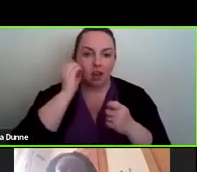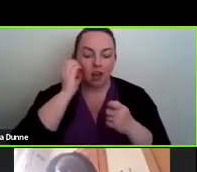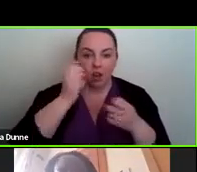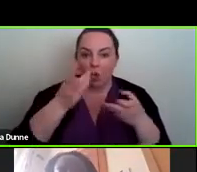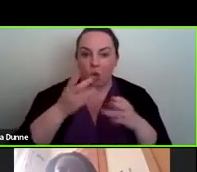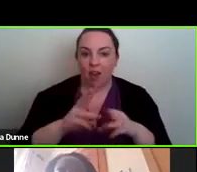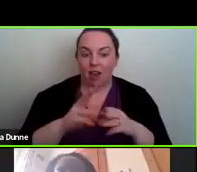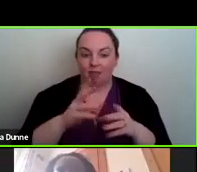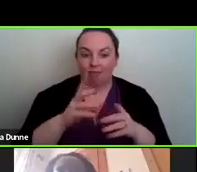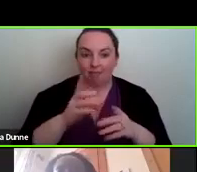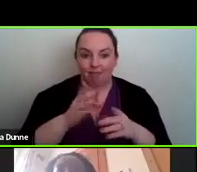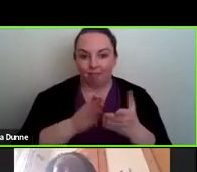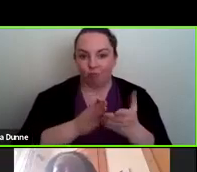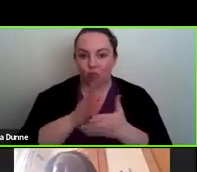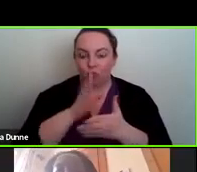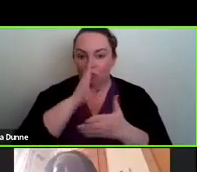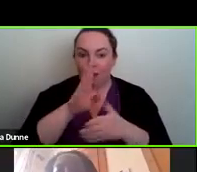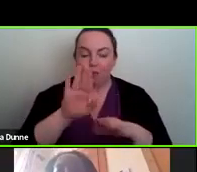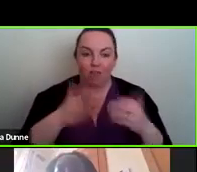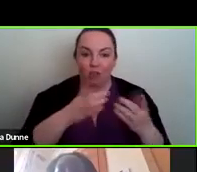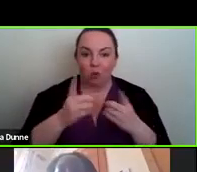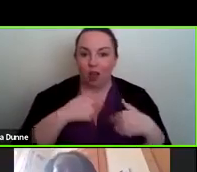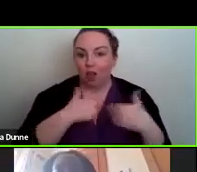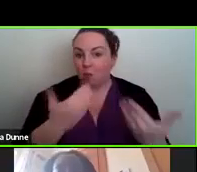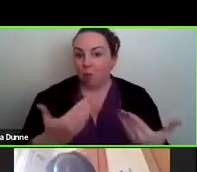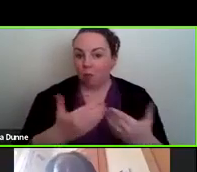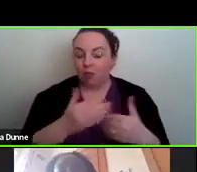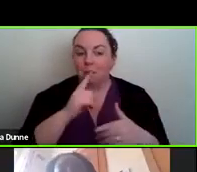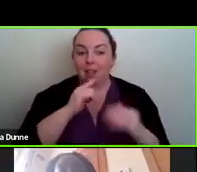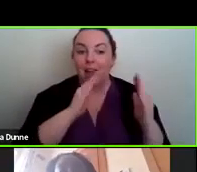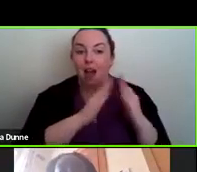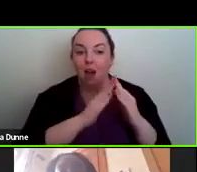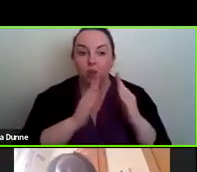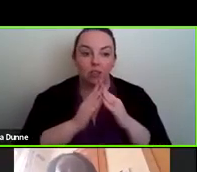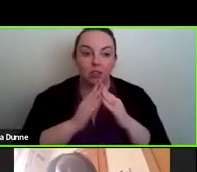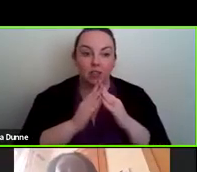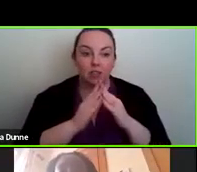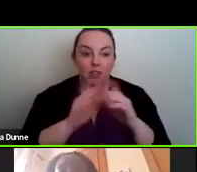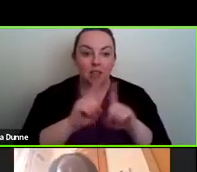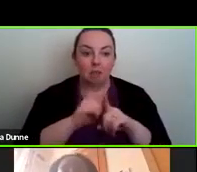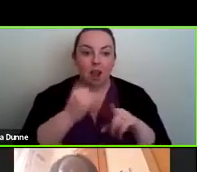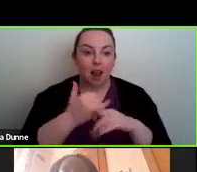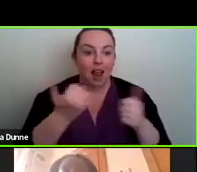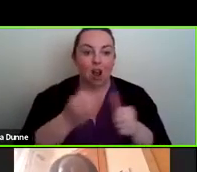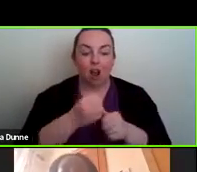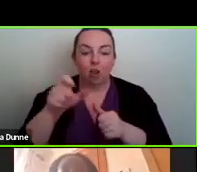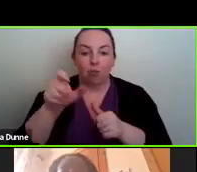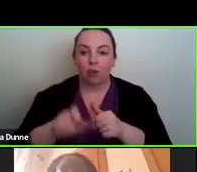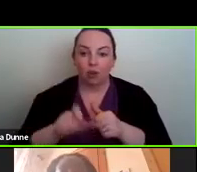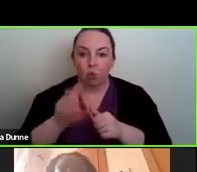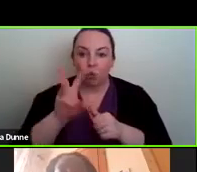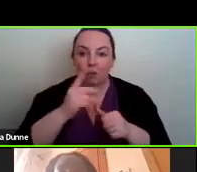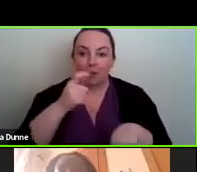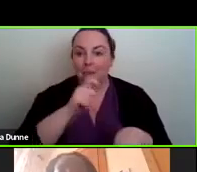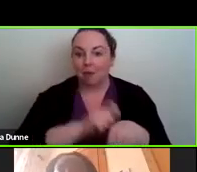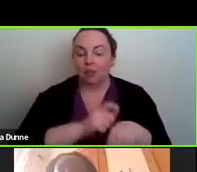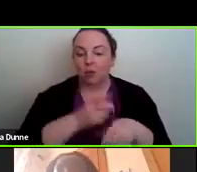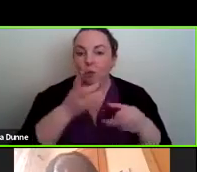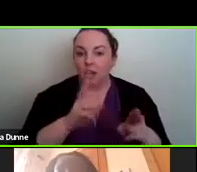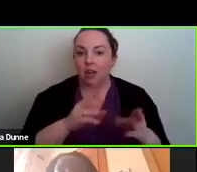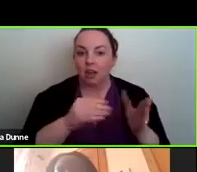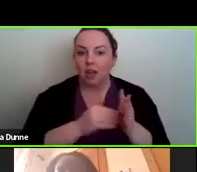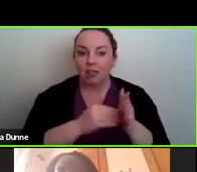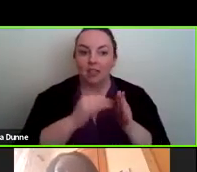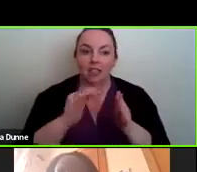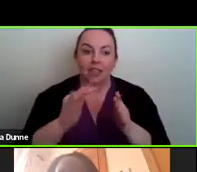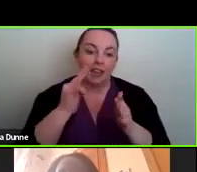the direct provision is running as for now. So the housing model, just like any other person, would be the very best one if it's at